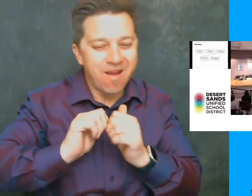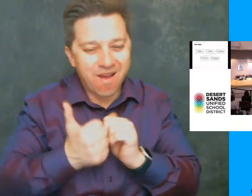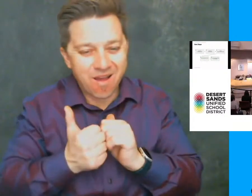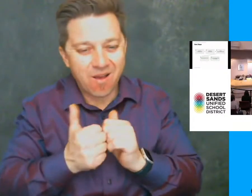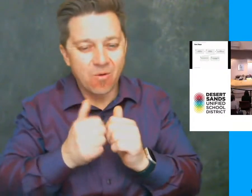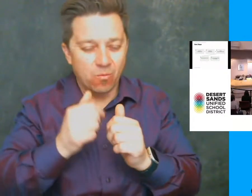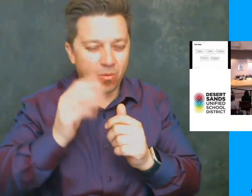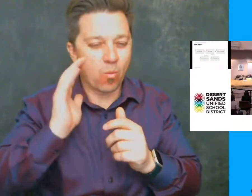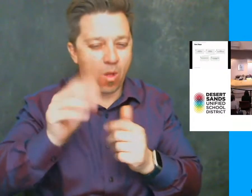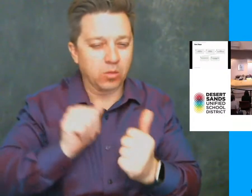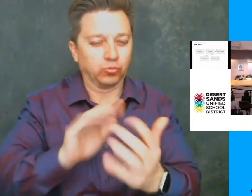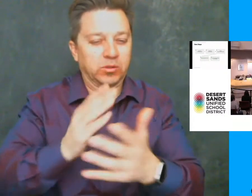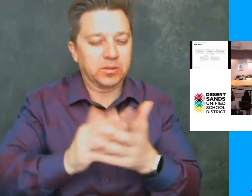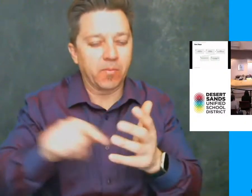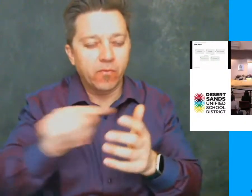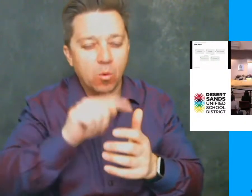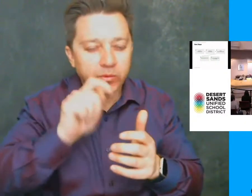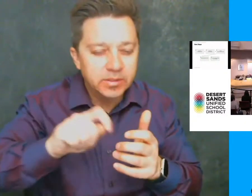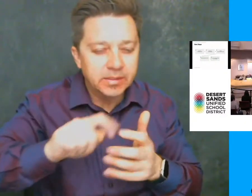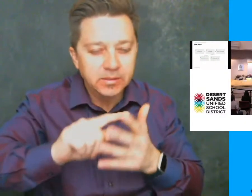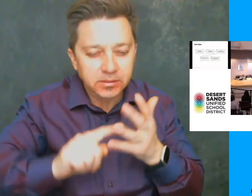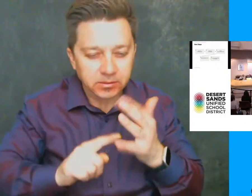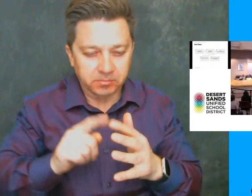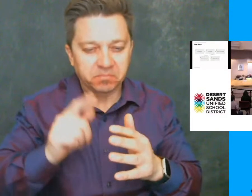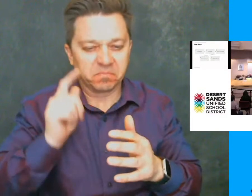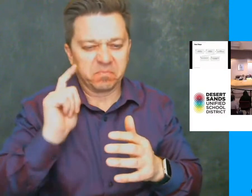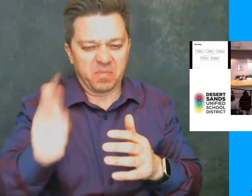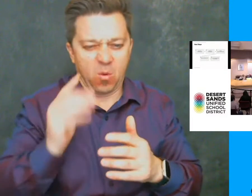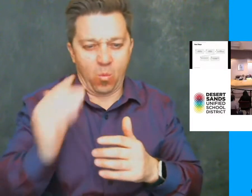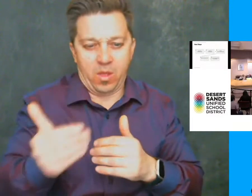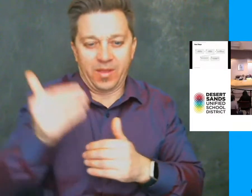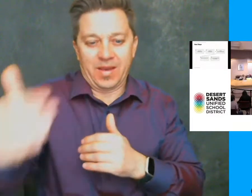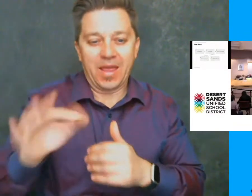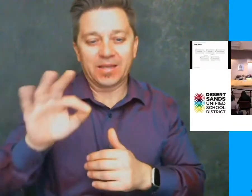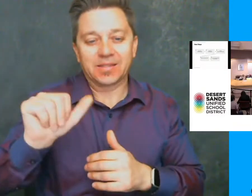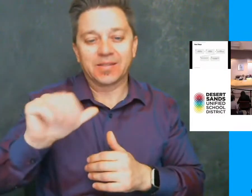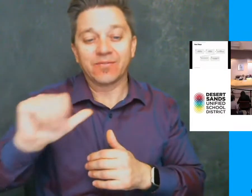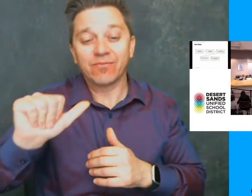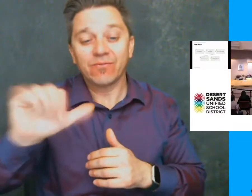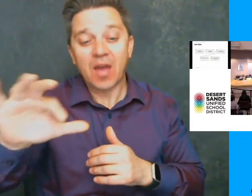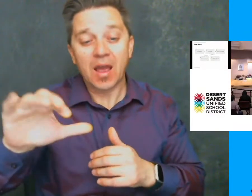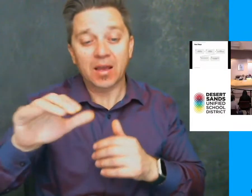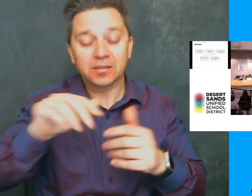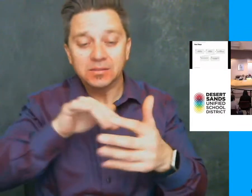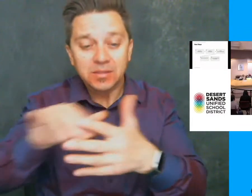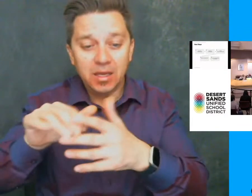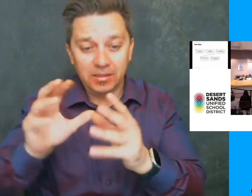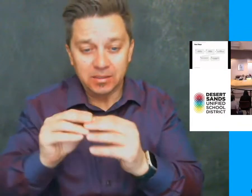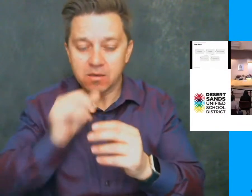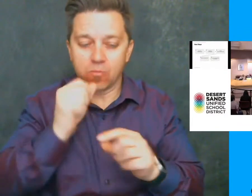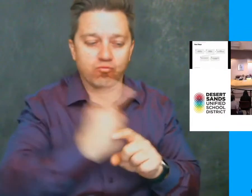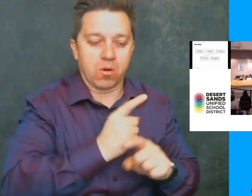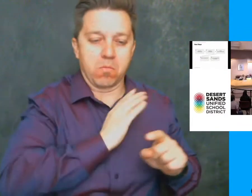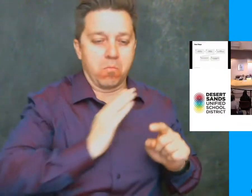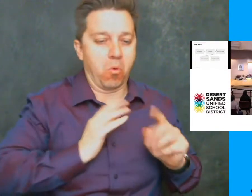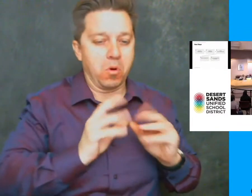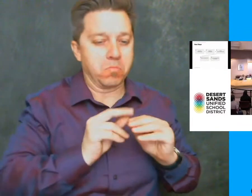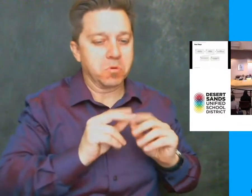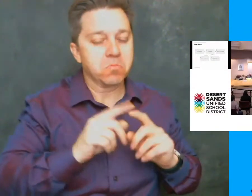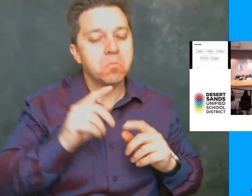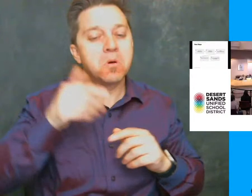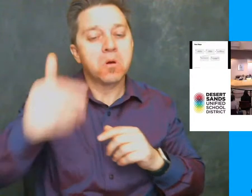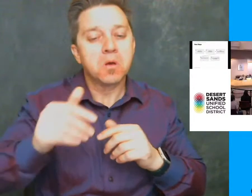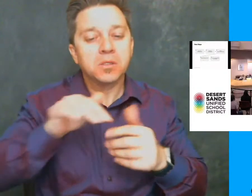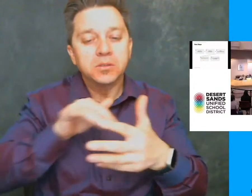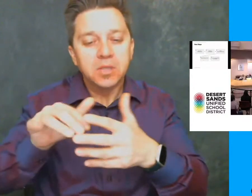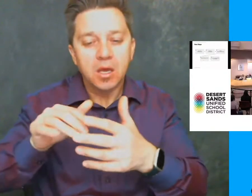address some of those needs. And we'll be doing that in our next facility study session. So it won't be during a regular board meeting, but in a study session with